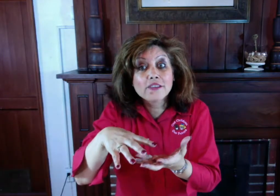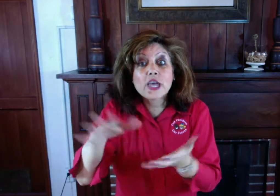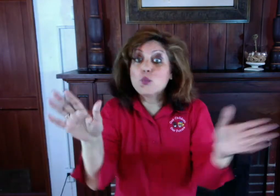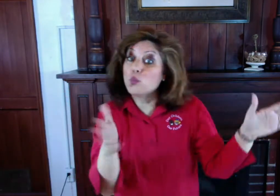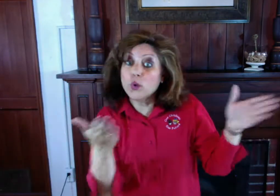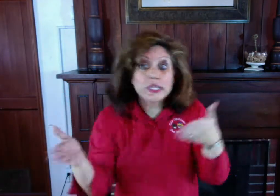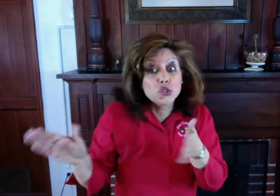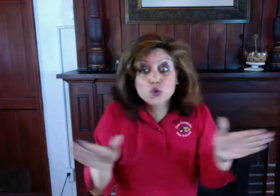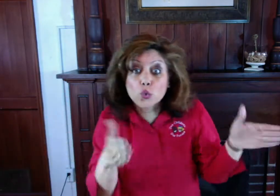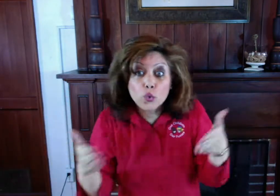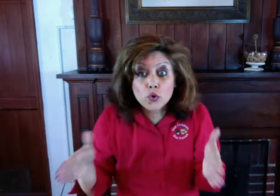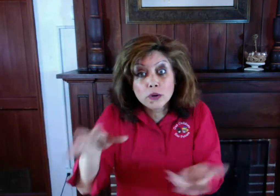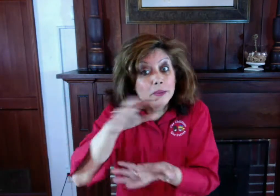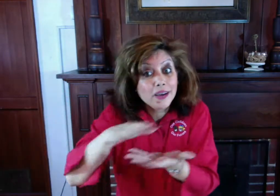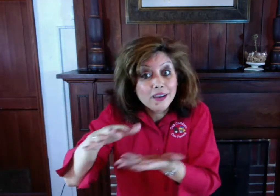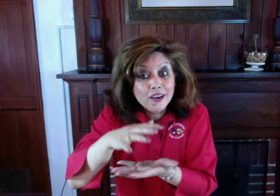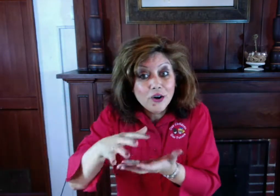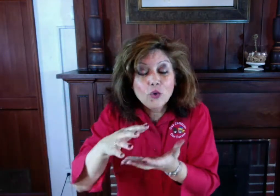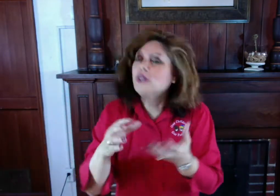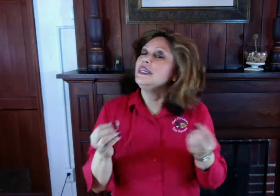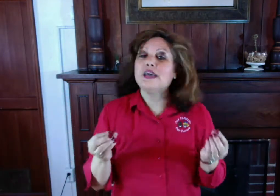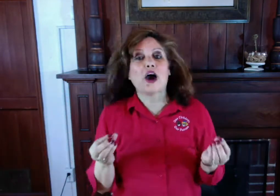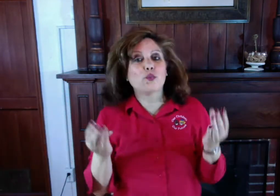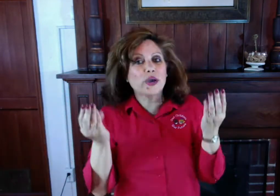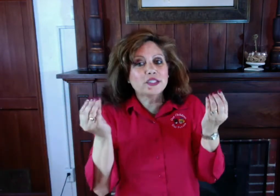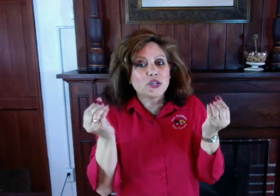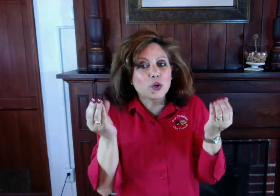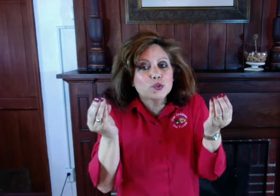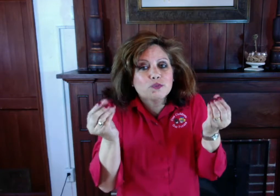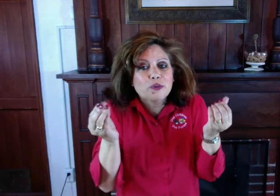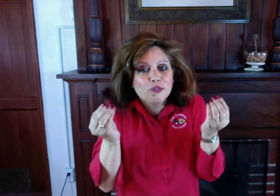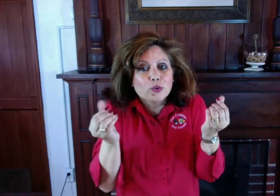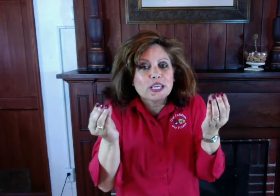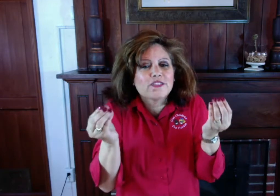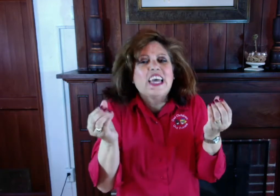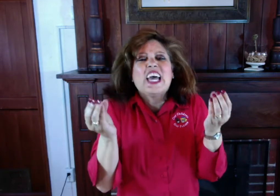a windstorm. Or in our West Coast, folks have a